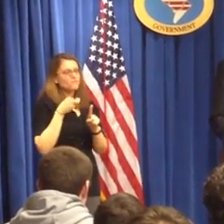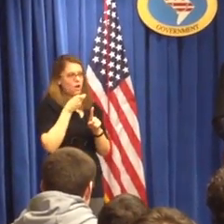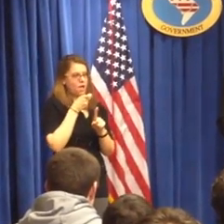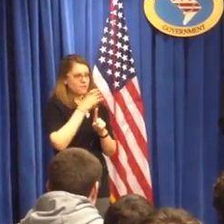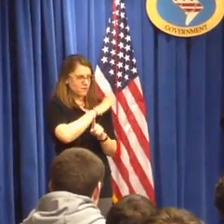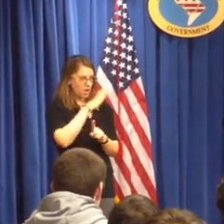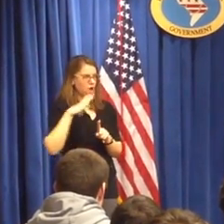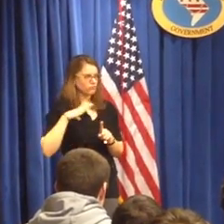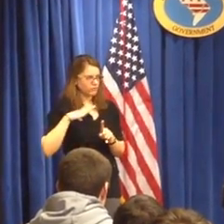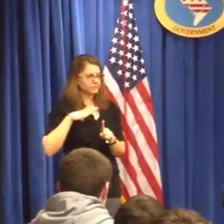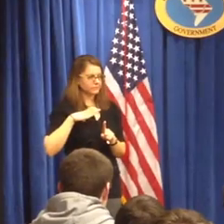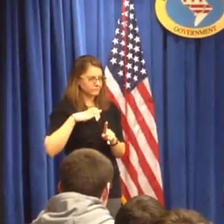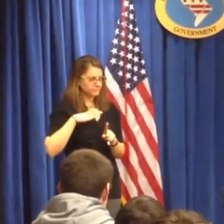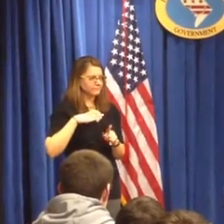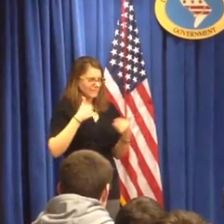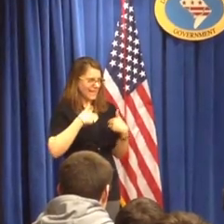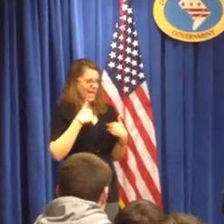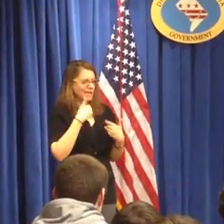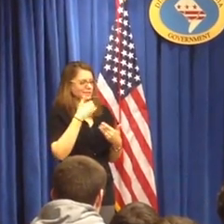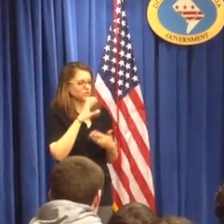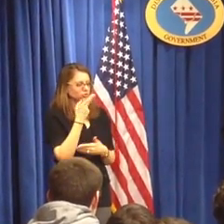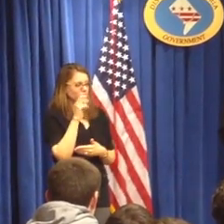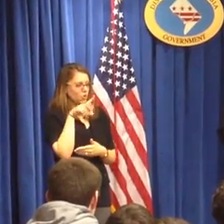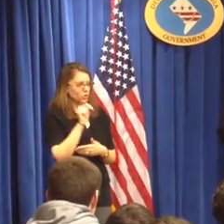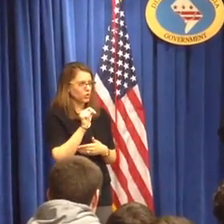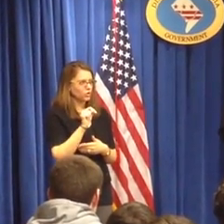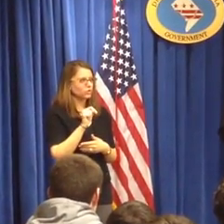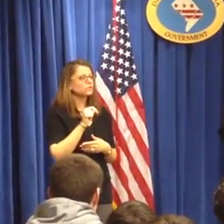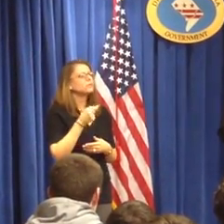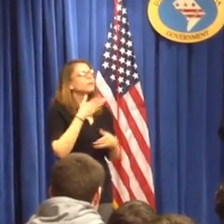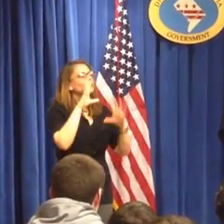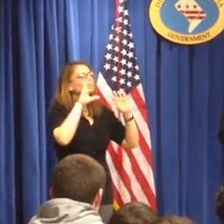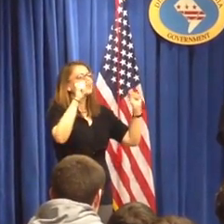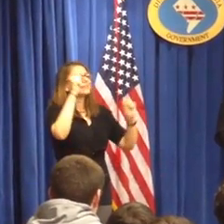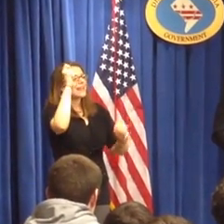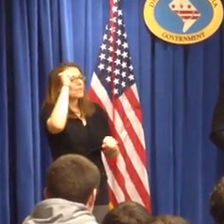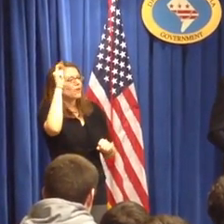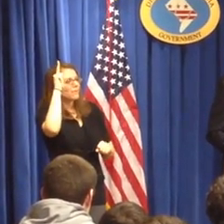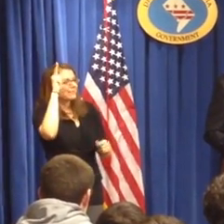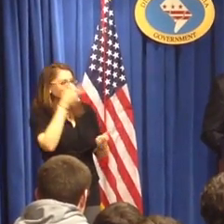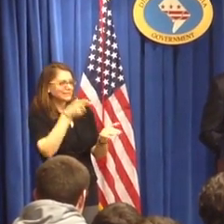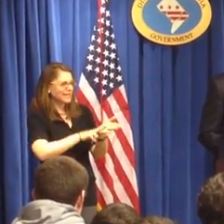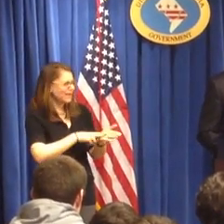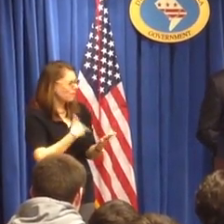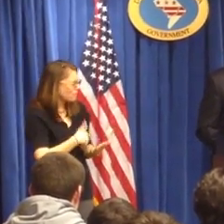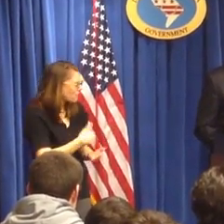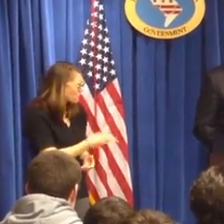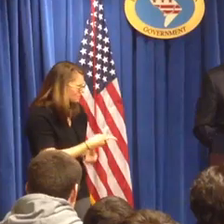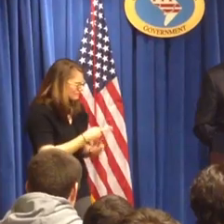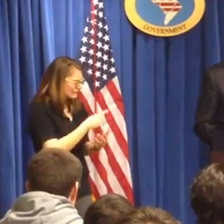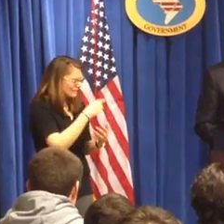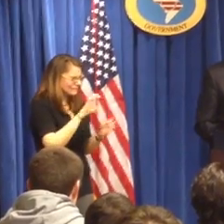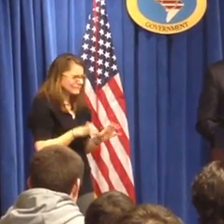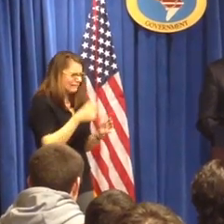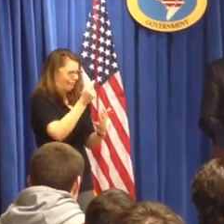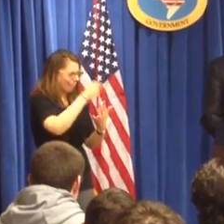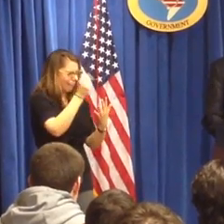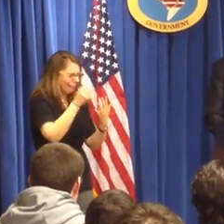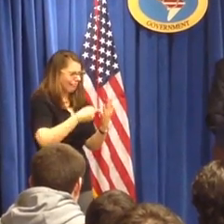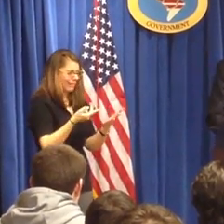Congress with a charter signed by Abraham Lincoln. And Abraham Lincoln did a lot of stuff, didn't he? I didn't know he signed